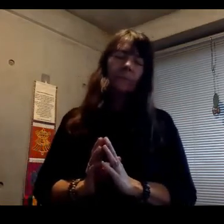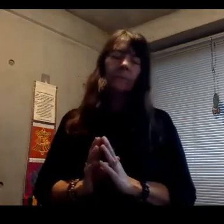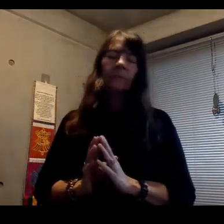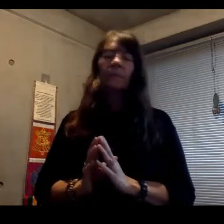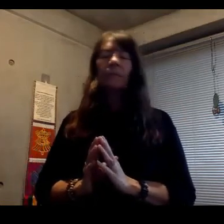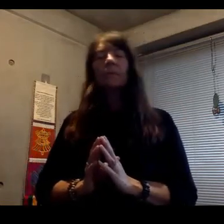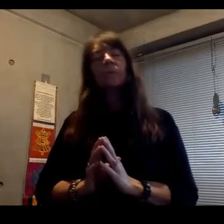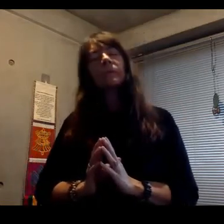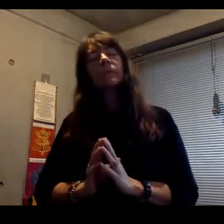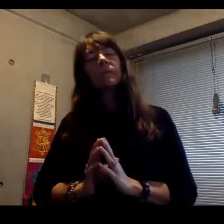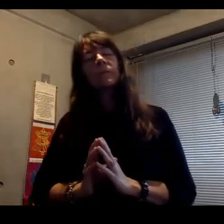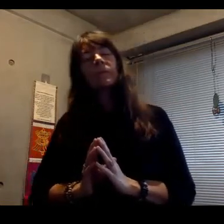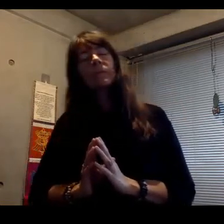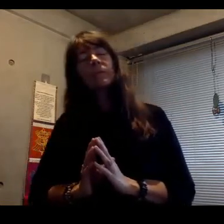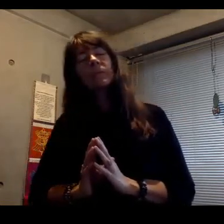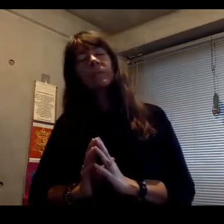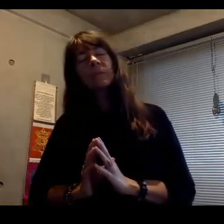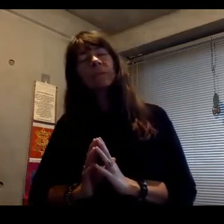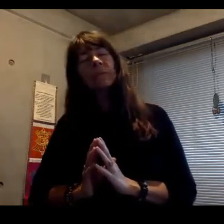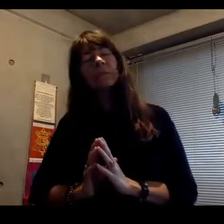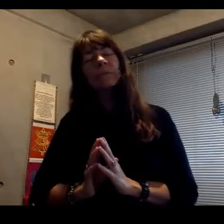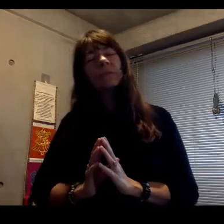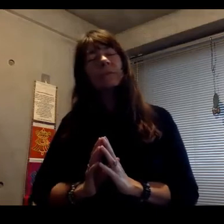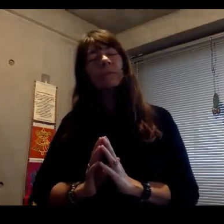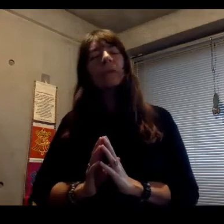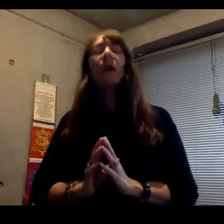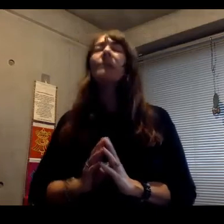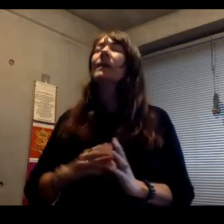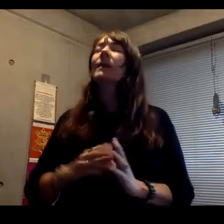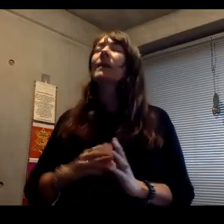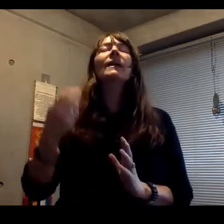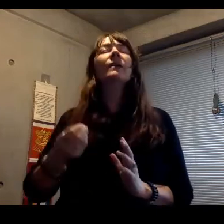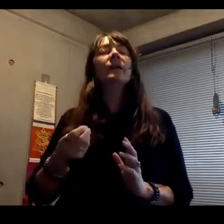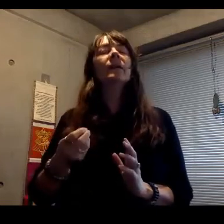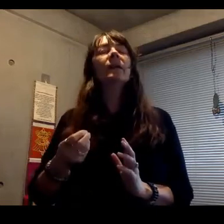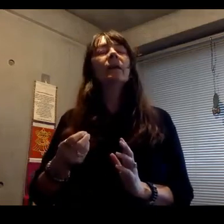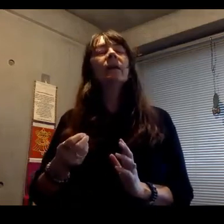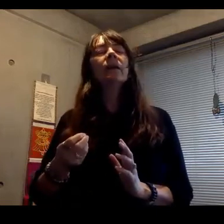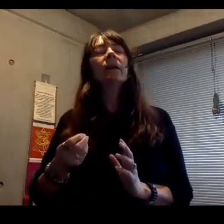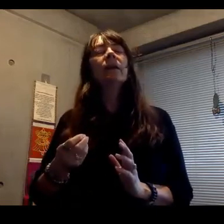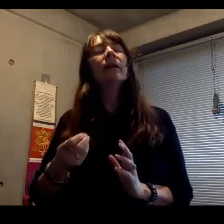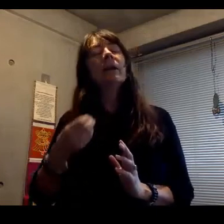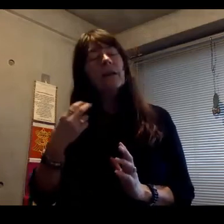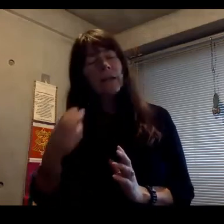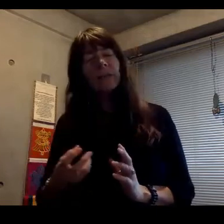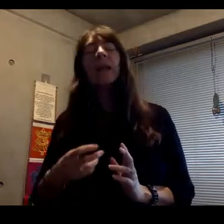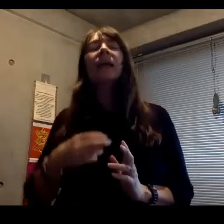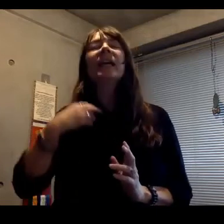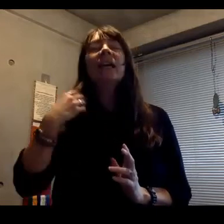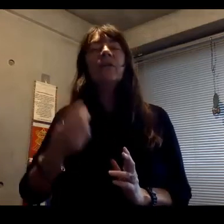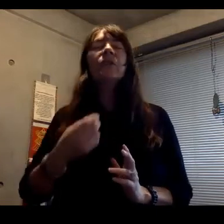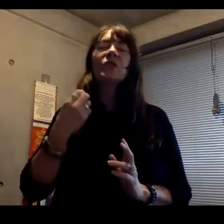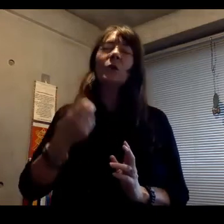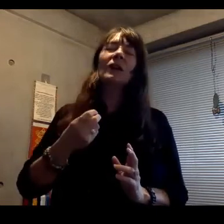if there's no point in it, you must just come here and do whatever you feel like, and we'll go If, back and do it again the next time. yes.